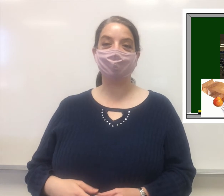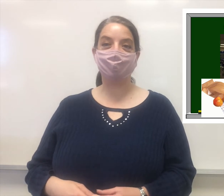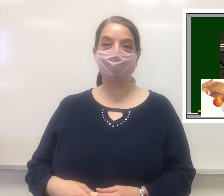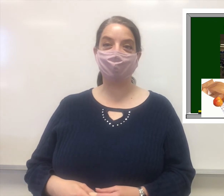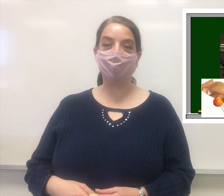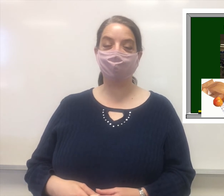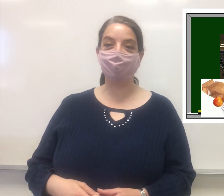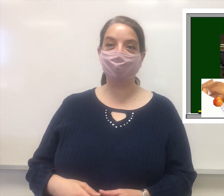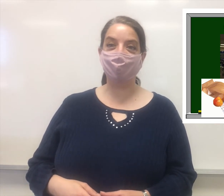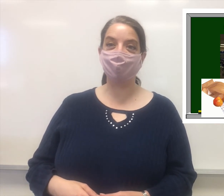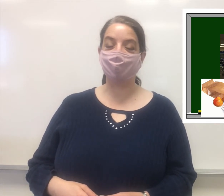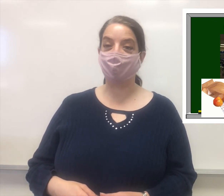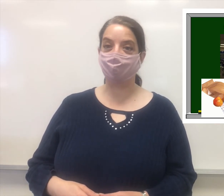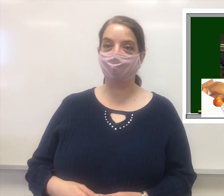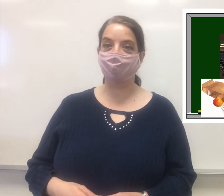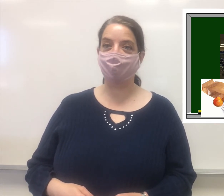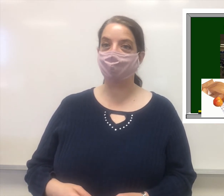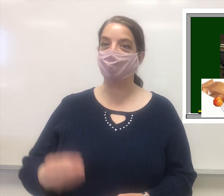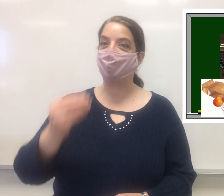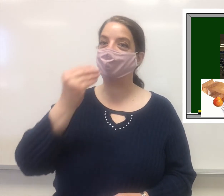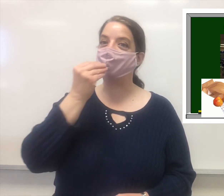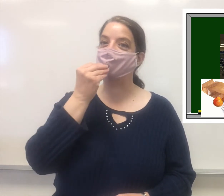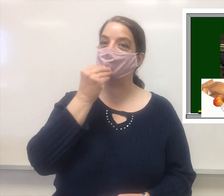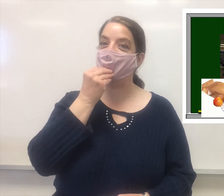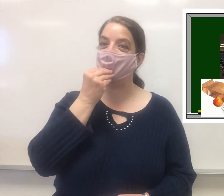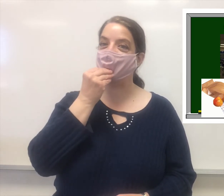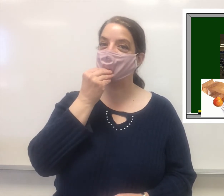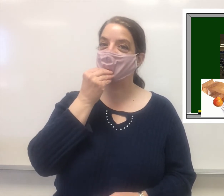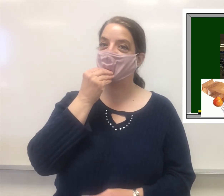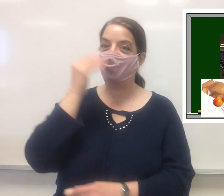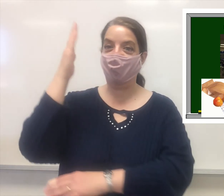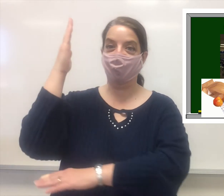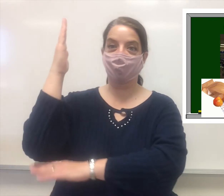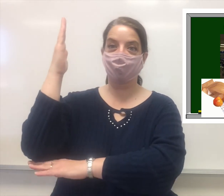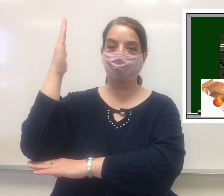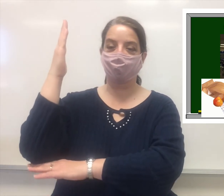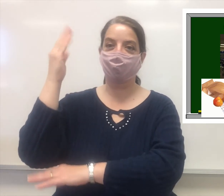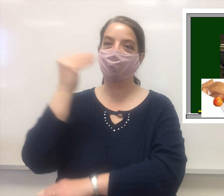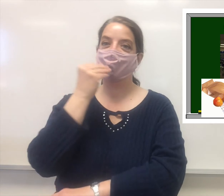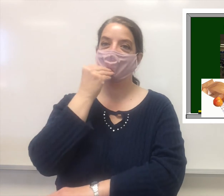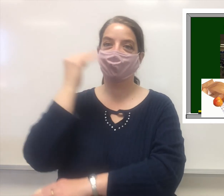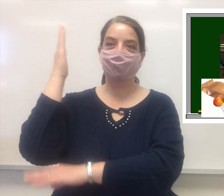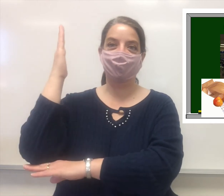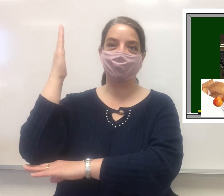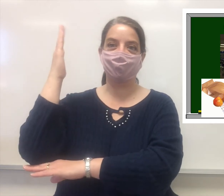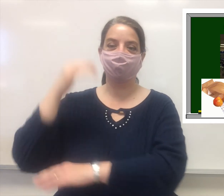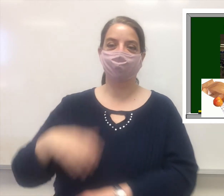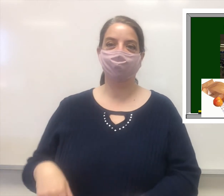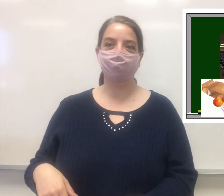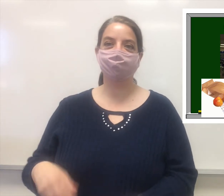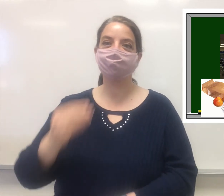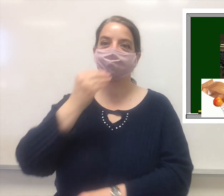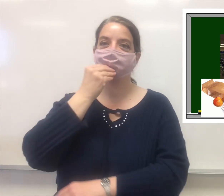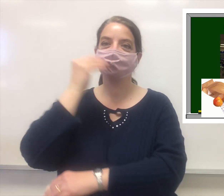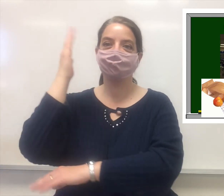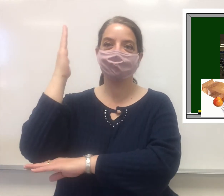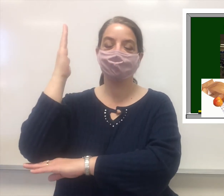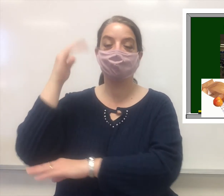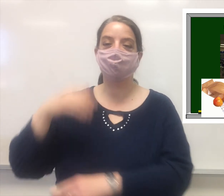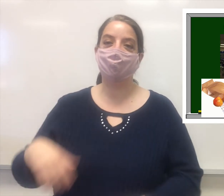the sign for lunch is actually 2 signs put together. It's eat and noon. Lunch. You can eat